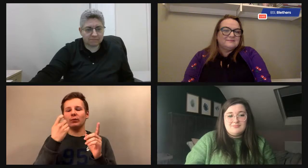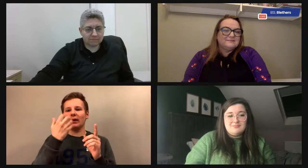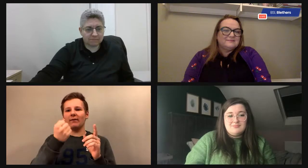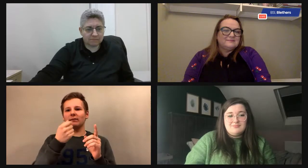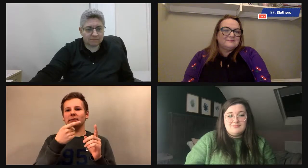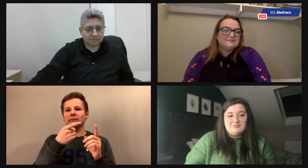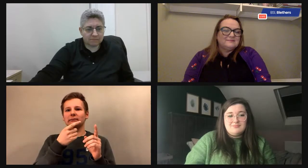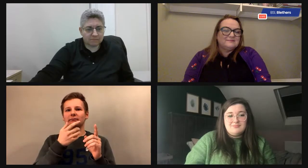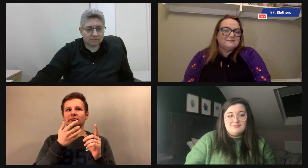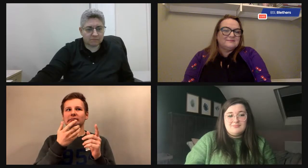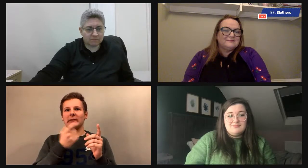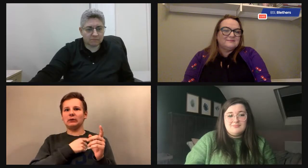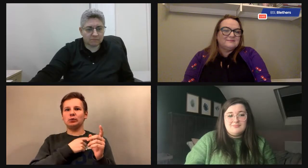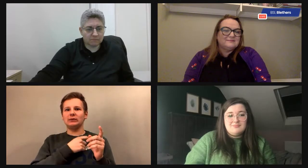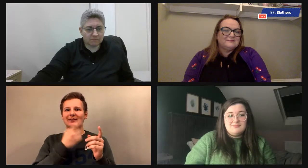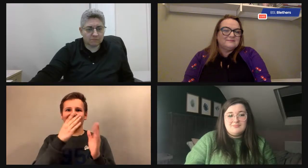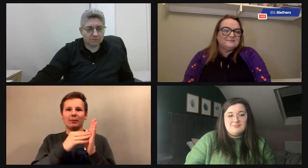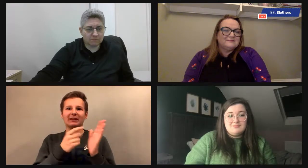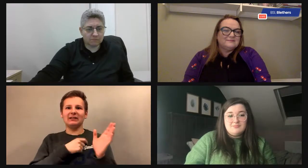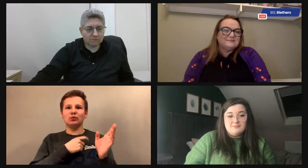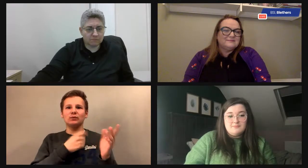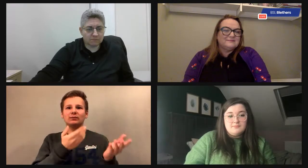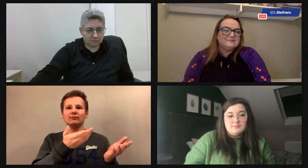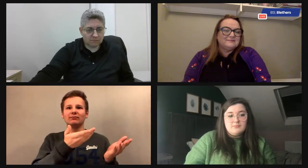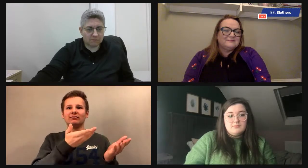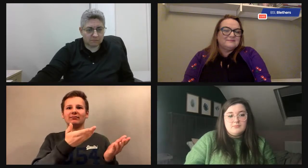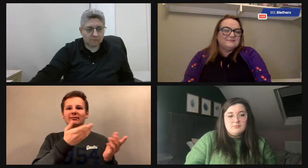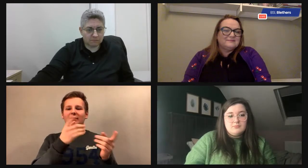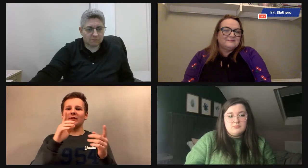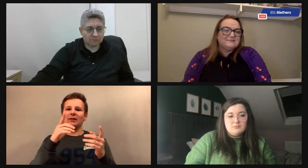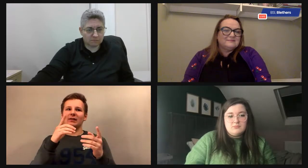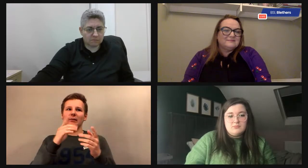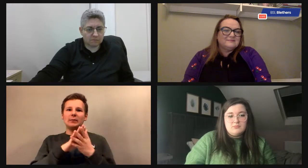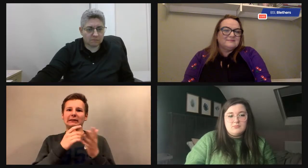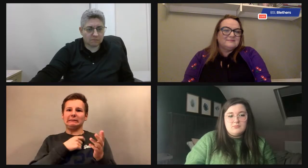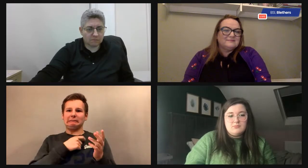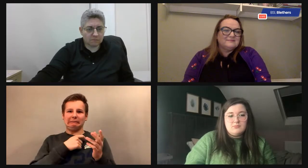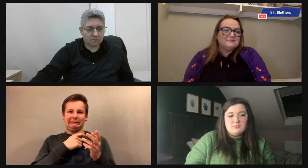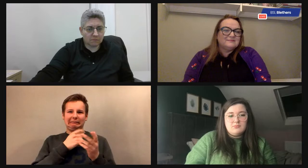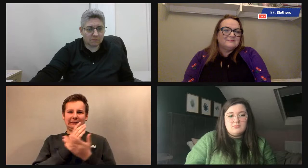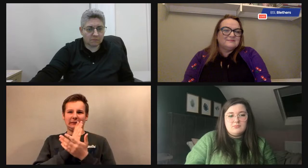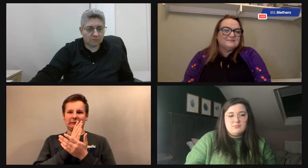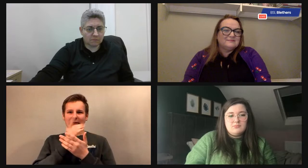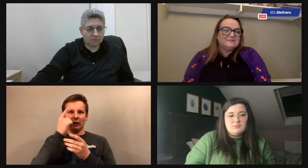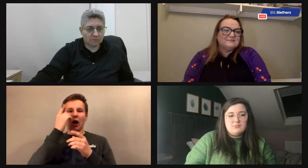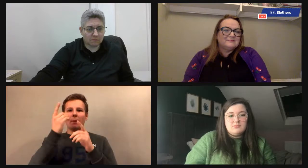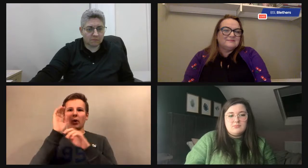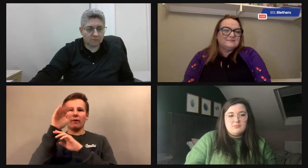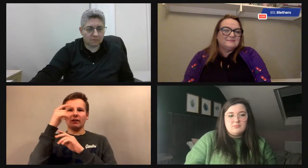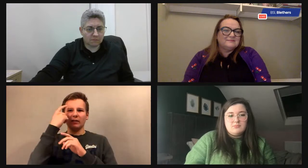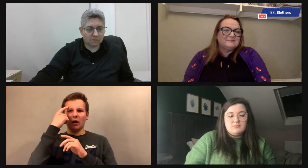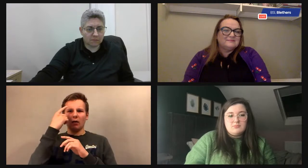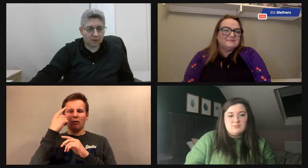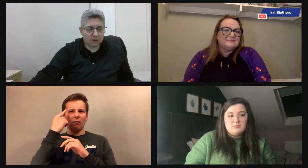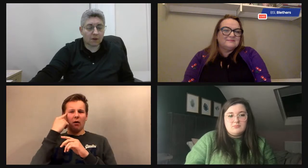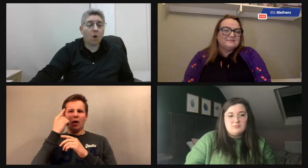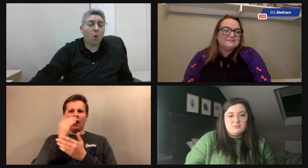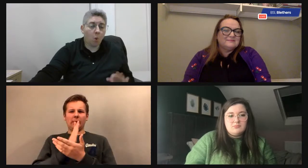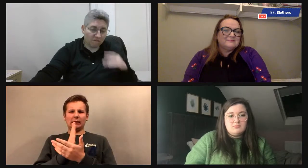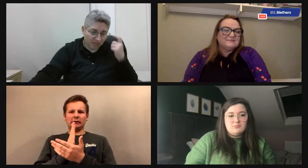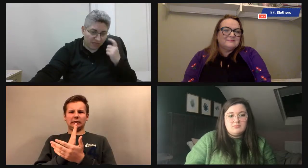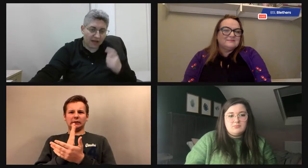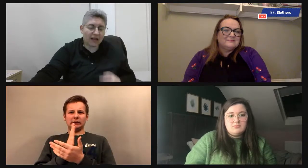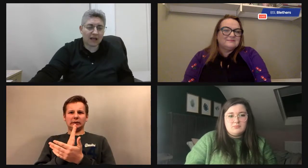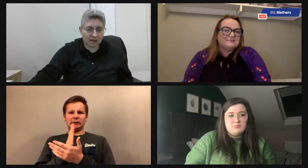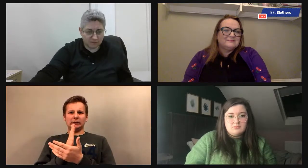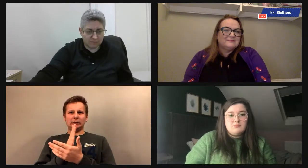I'd maybe be looking for is some kind of, like, say, for example, if I had anxiety, and or